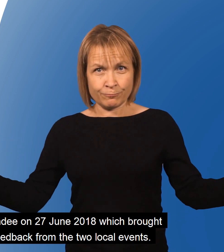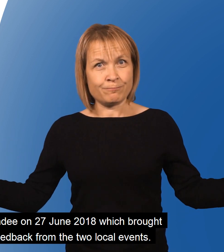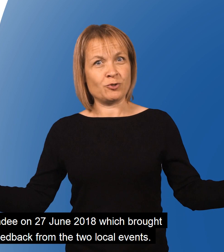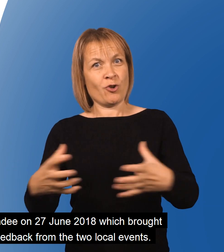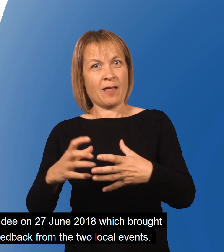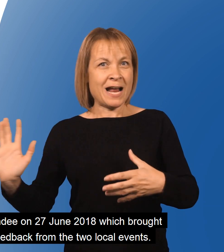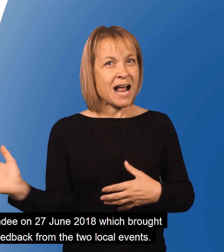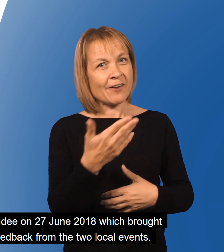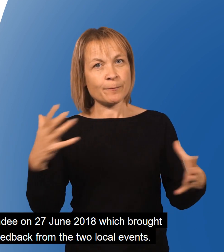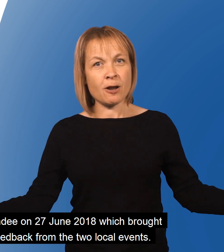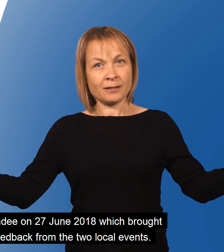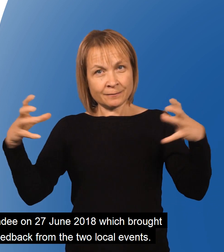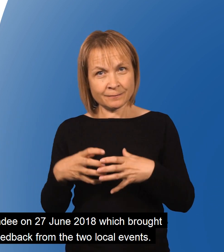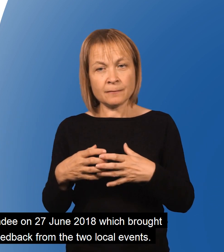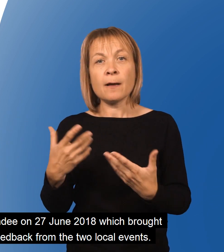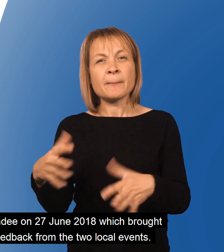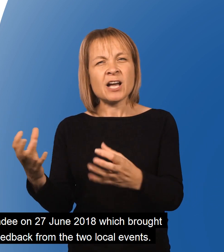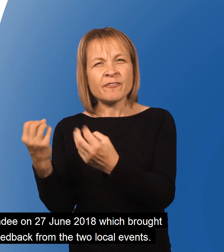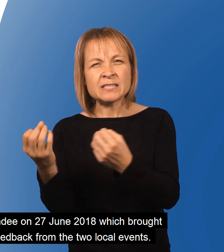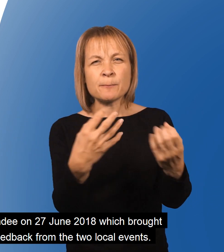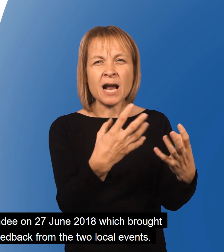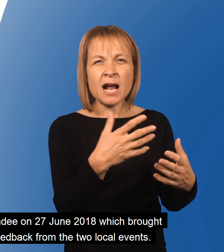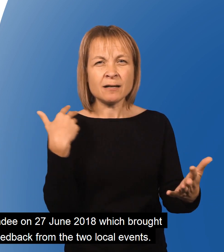all participants and feedback from the two local events.